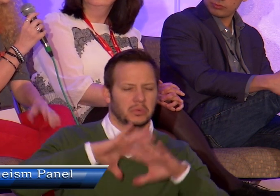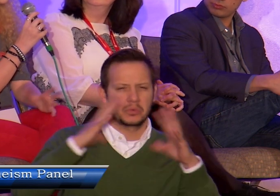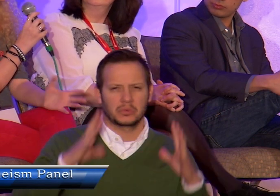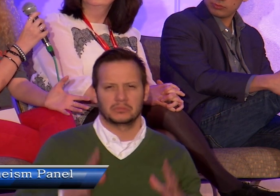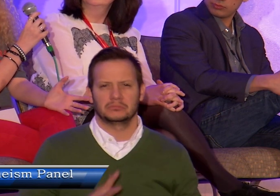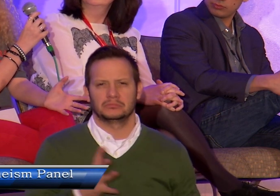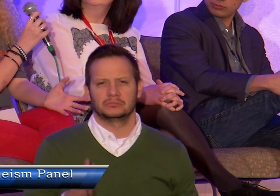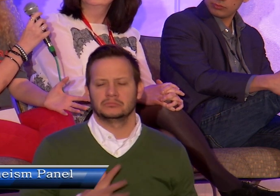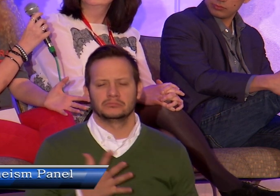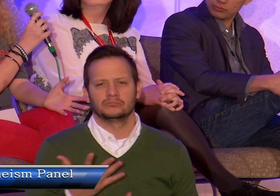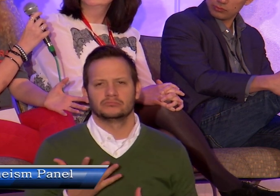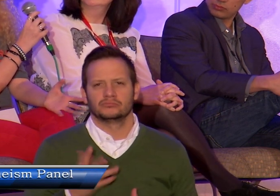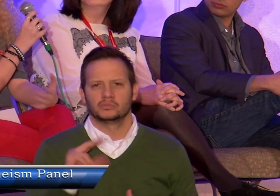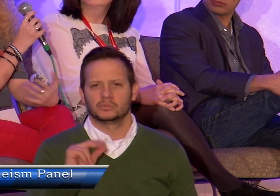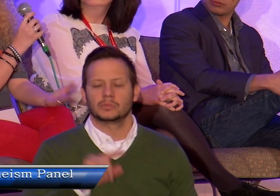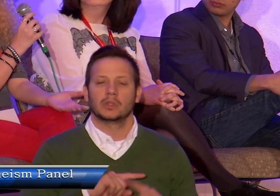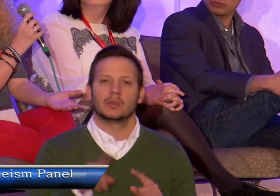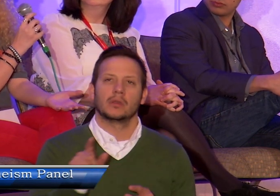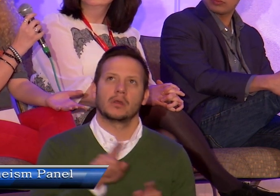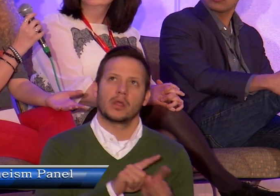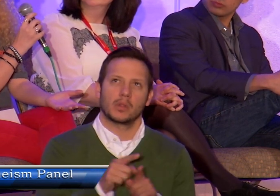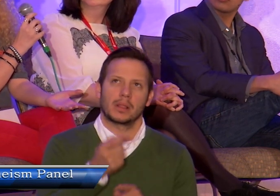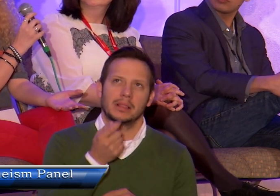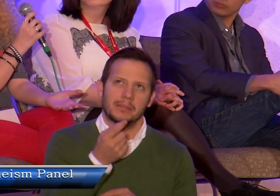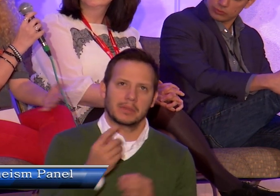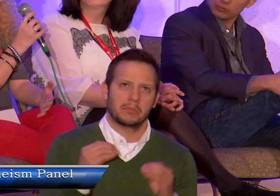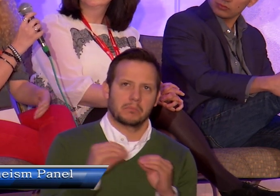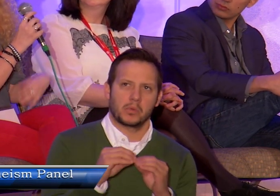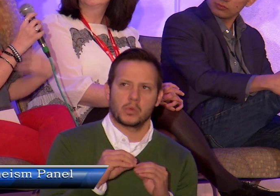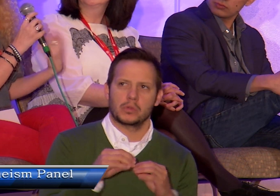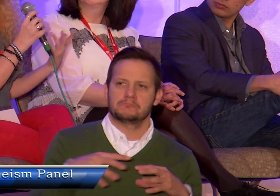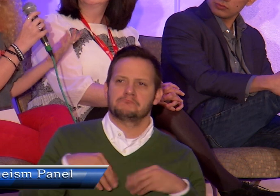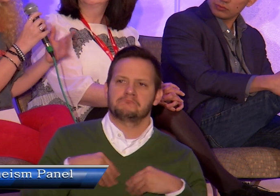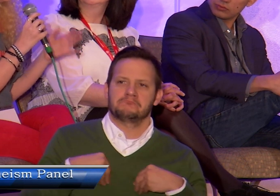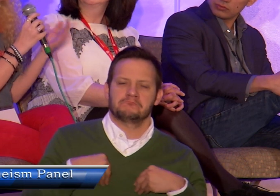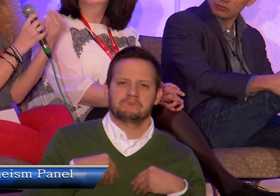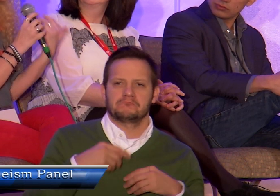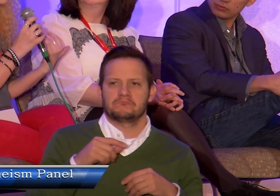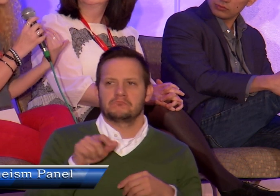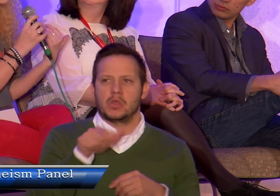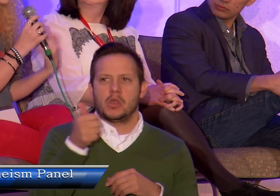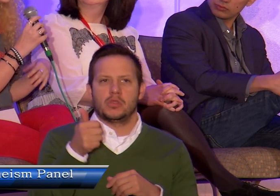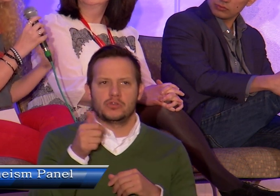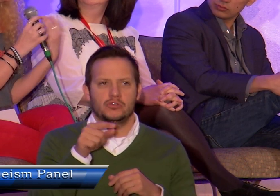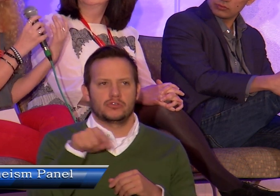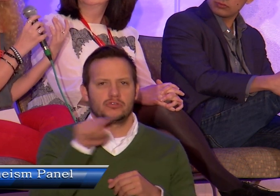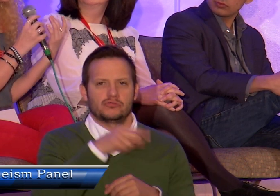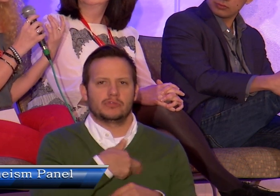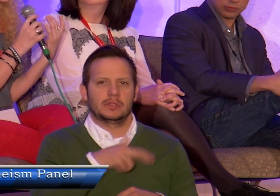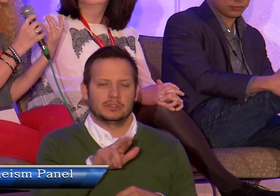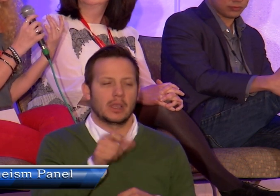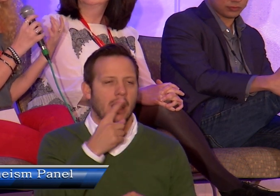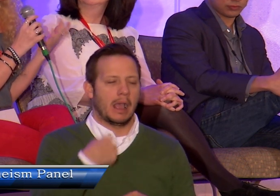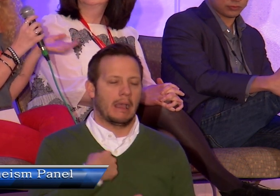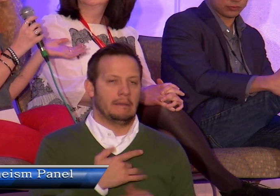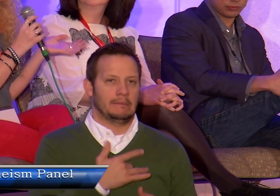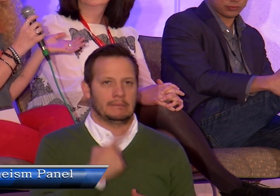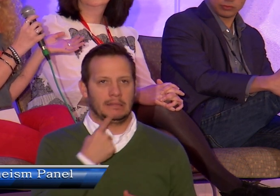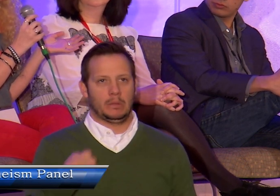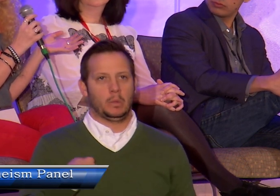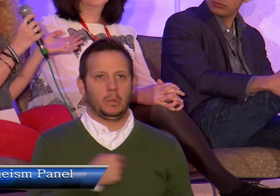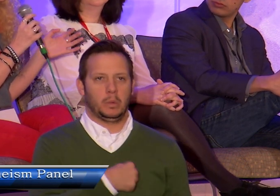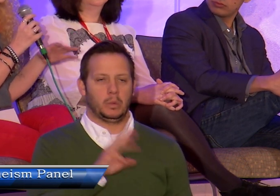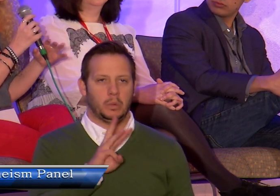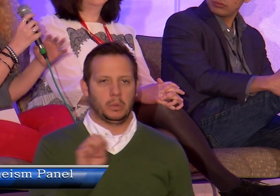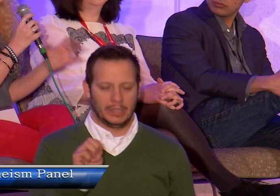more tolerant towards other religions. We, and I say we because I used to be one, so we don't believe